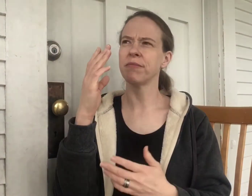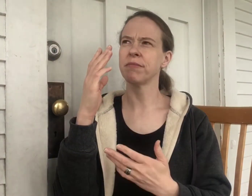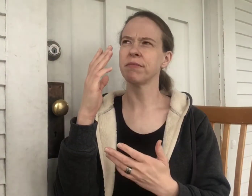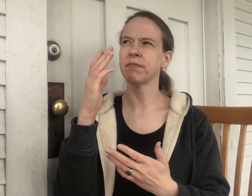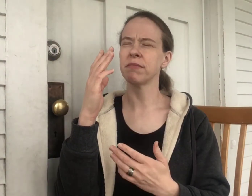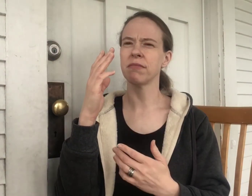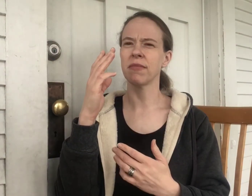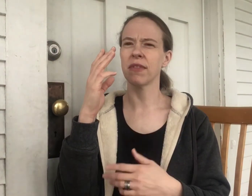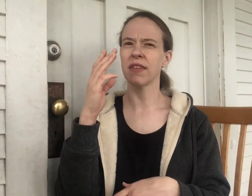amazed.